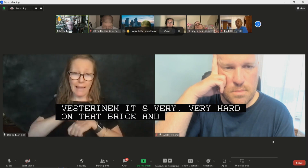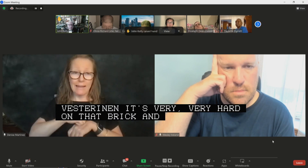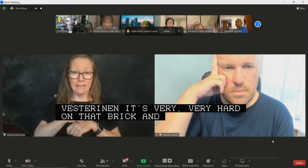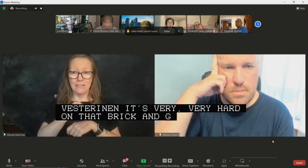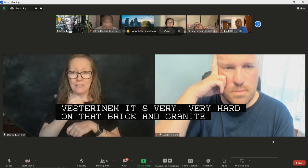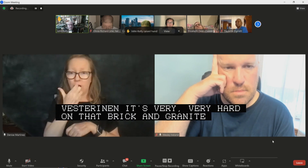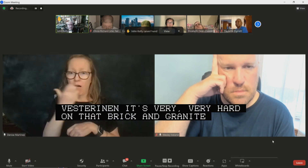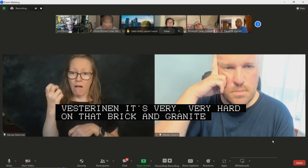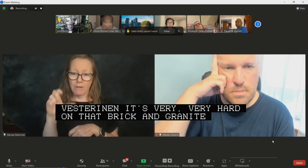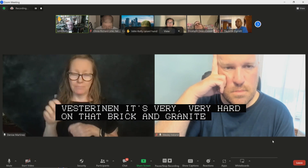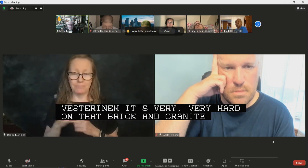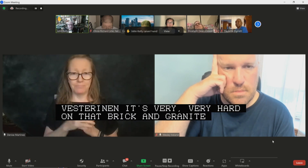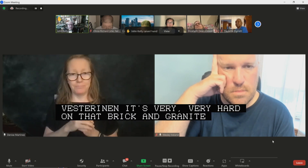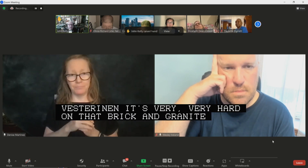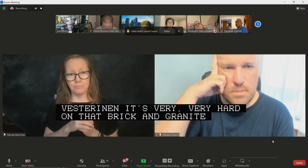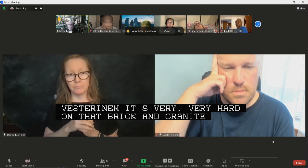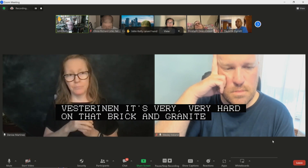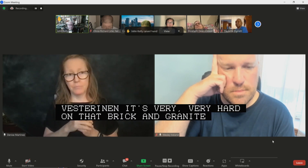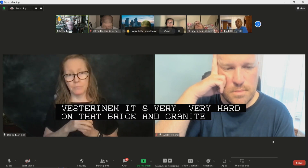just a hope that,